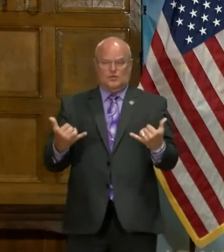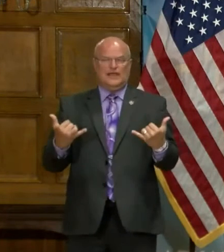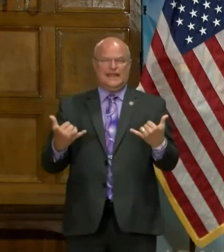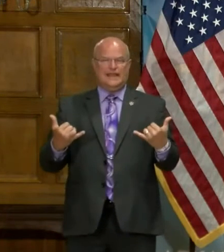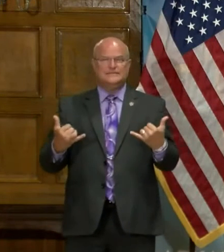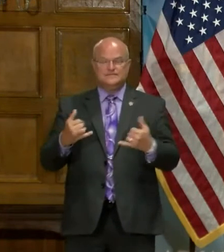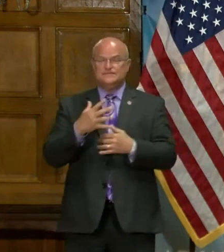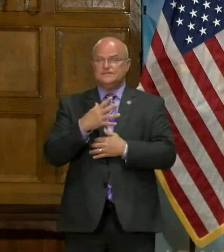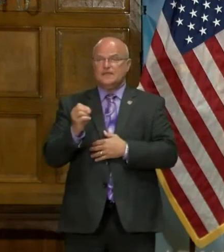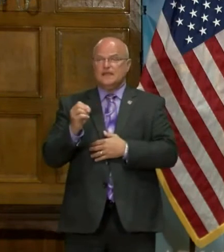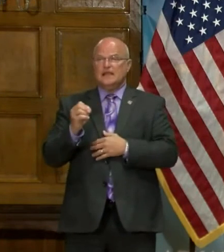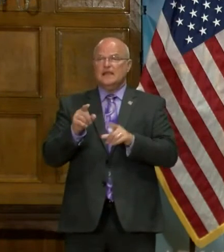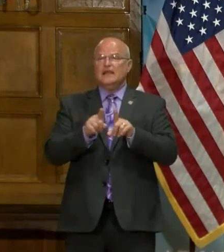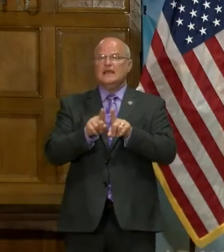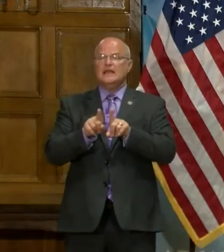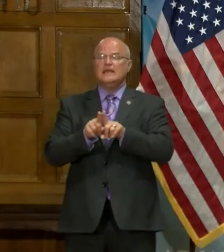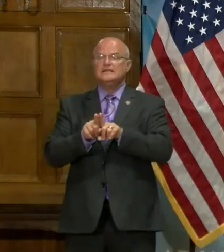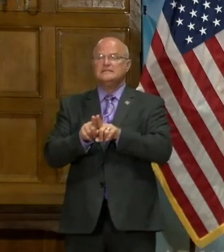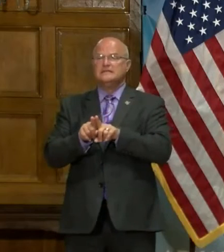now, and